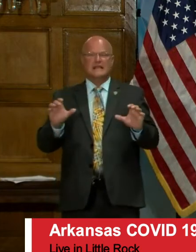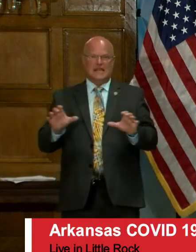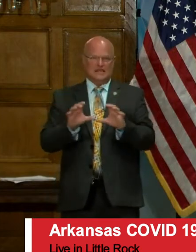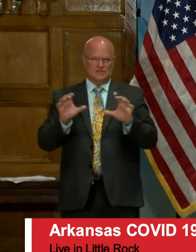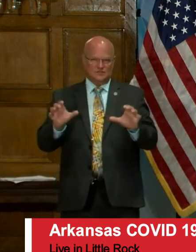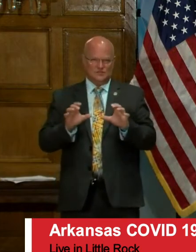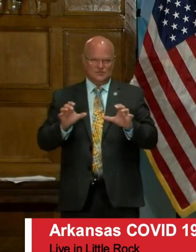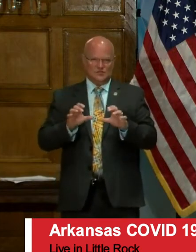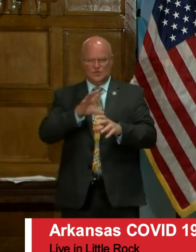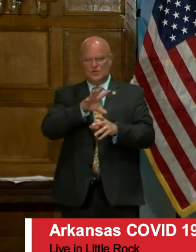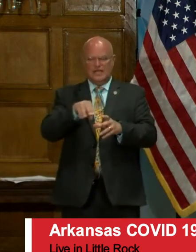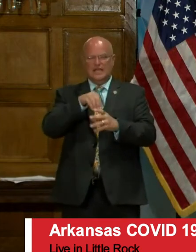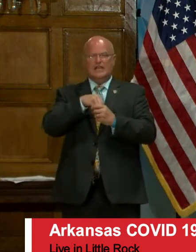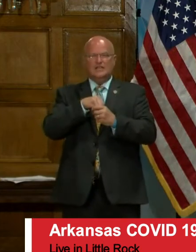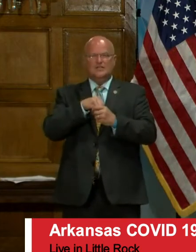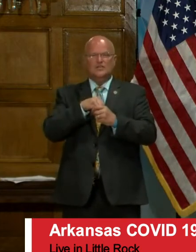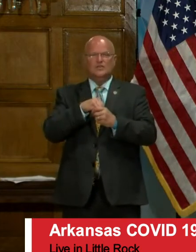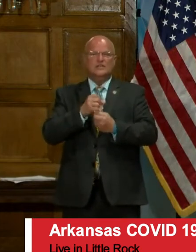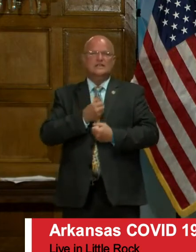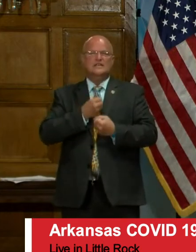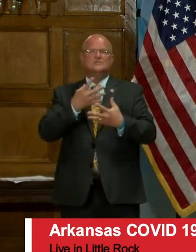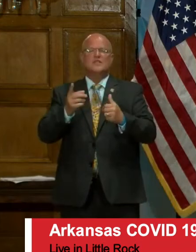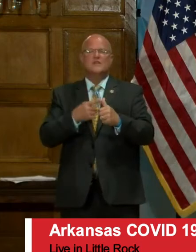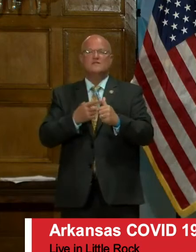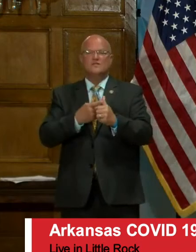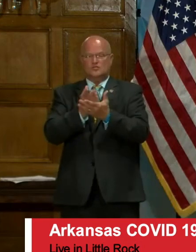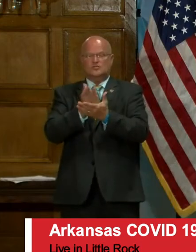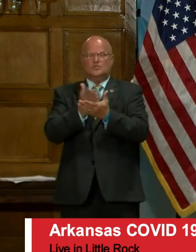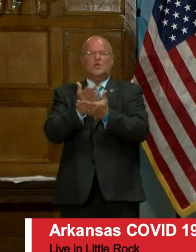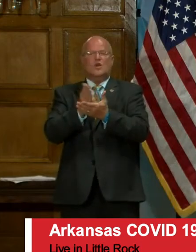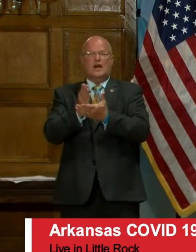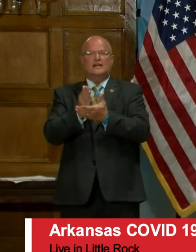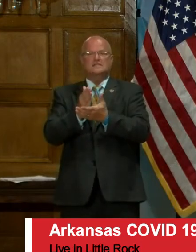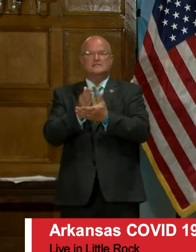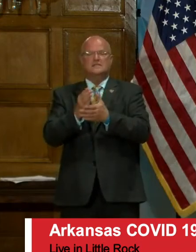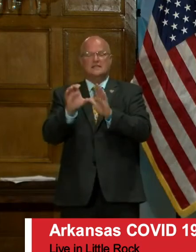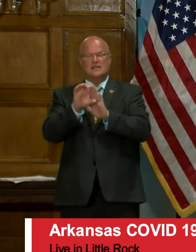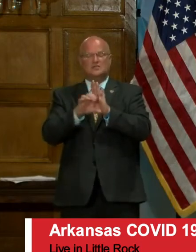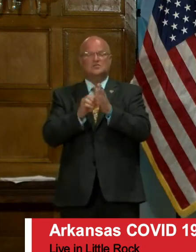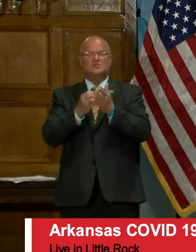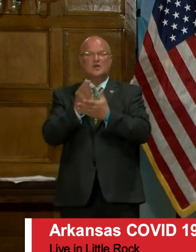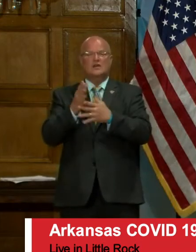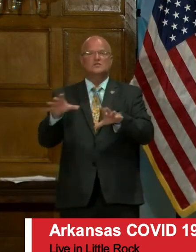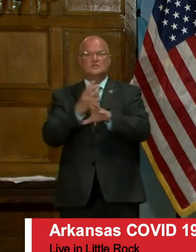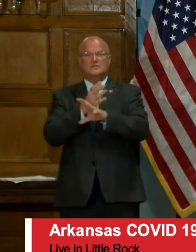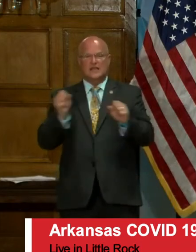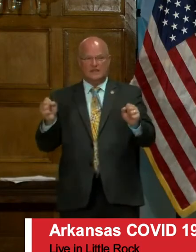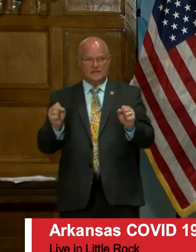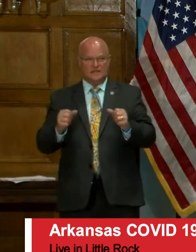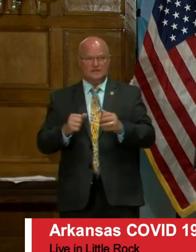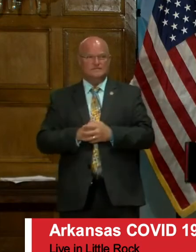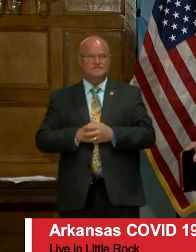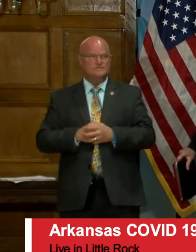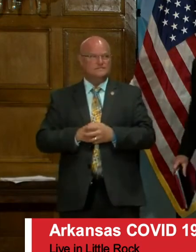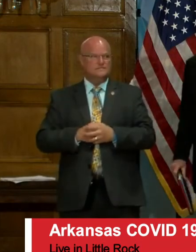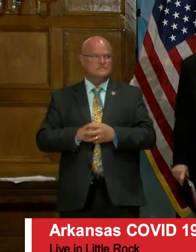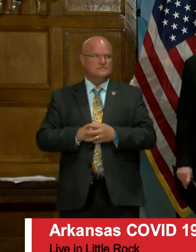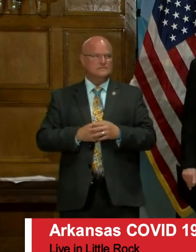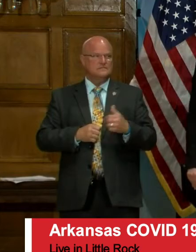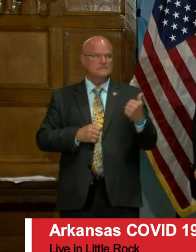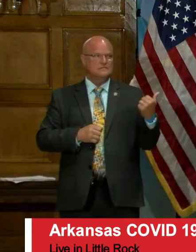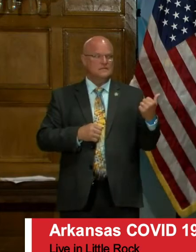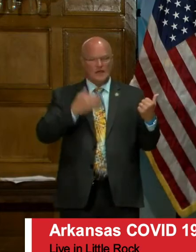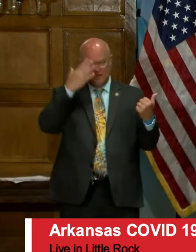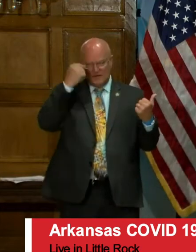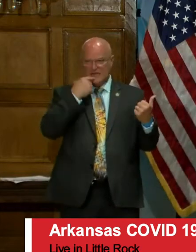do, including expressing their First Amendment rights. They can do that safely. Dr. Smith, I failed